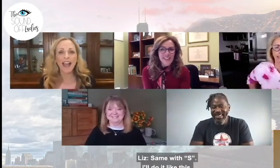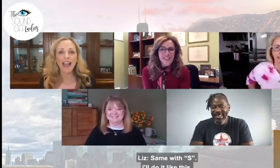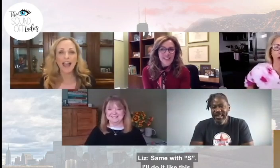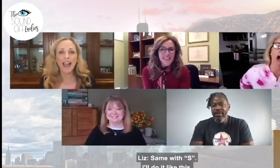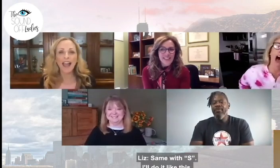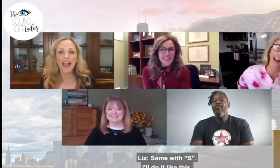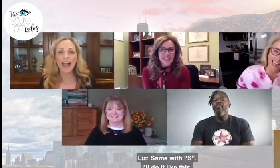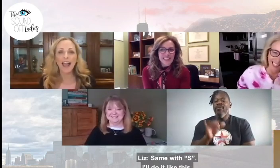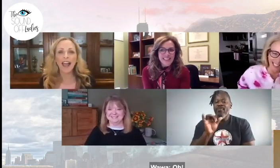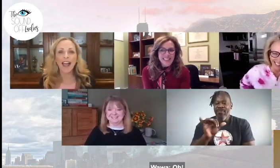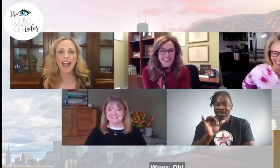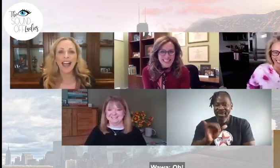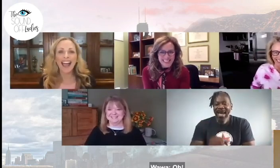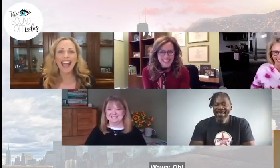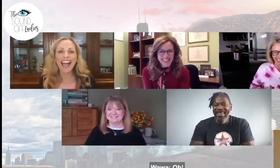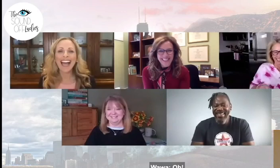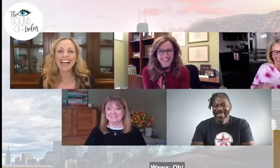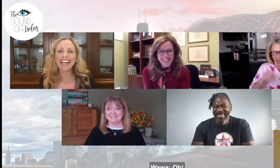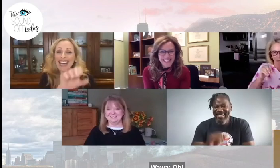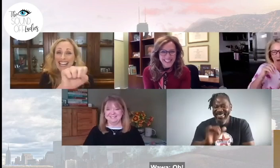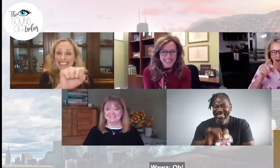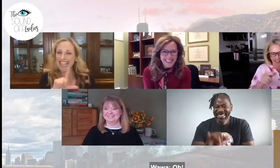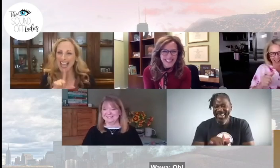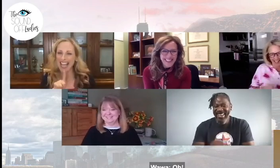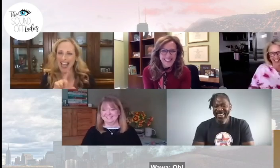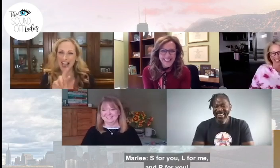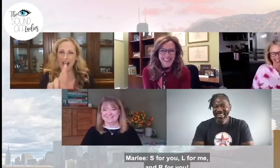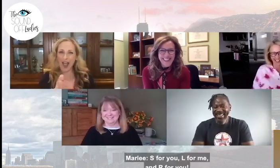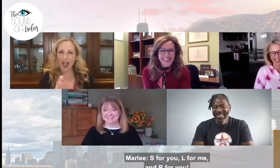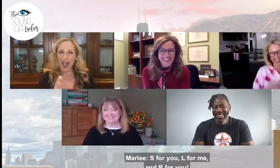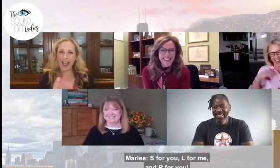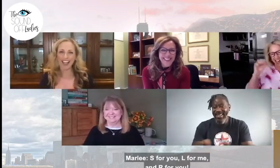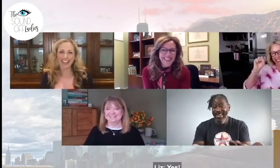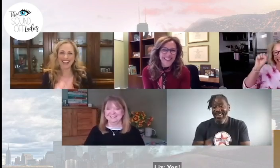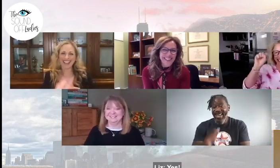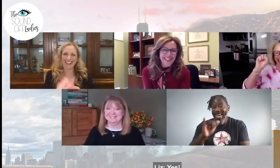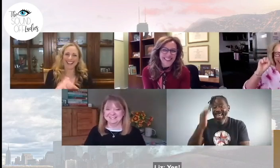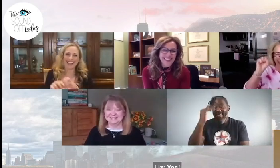Same thing with me in school. Liz says they always forgot the S.